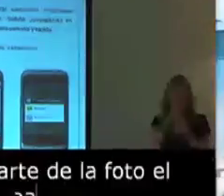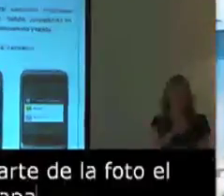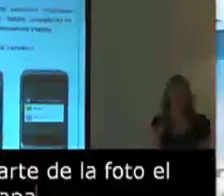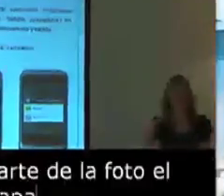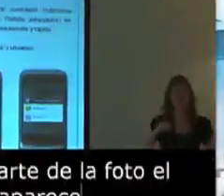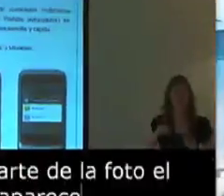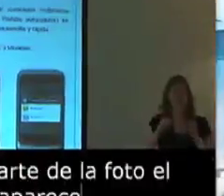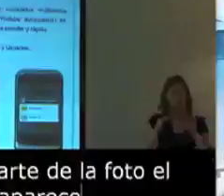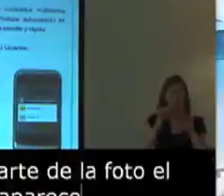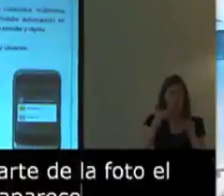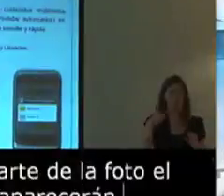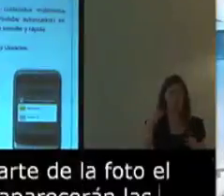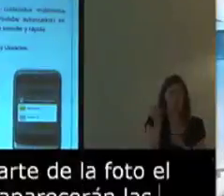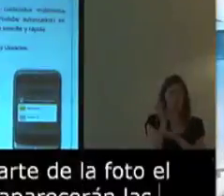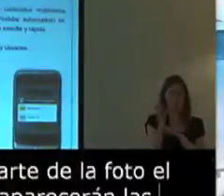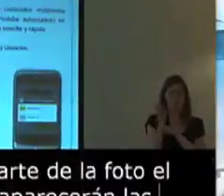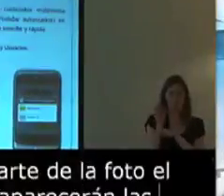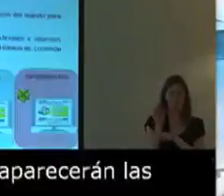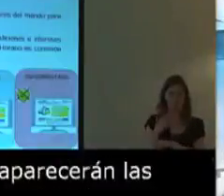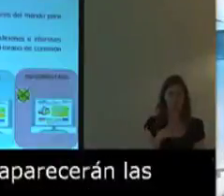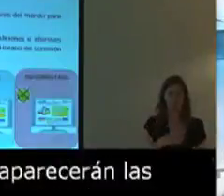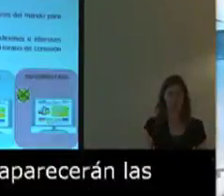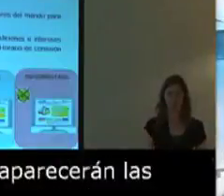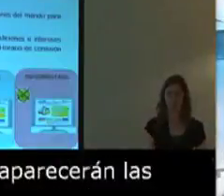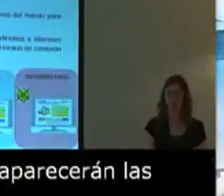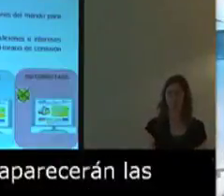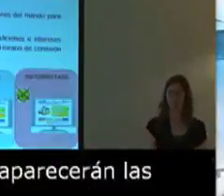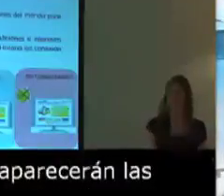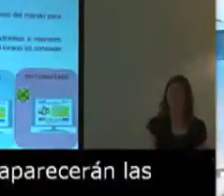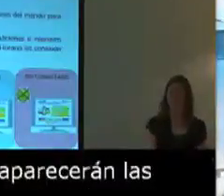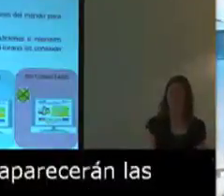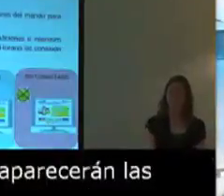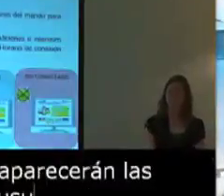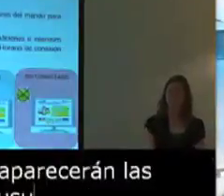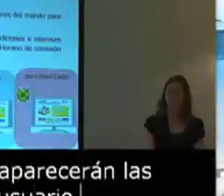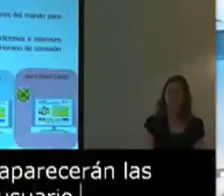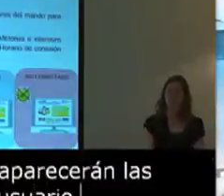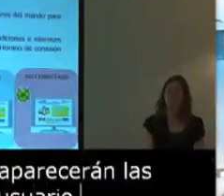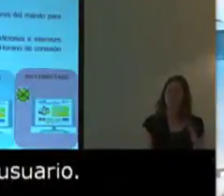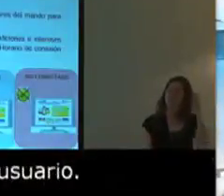dislikes, and also other details of the user.